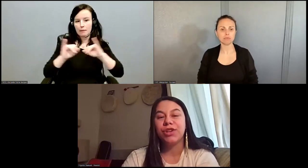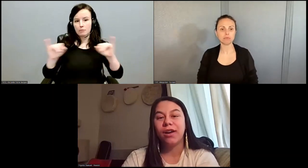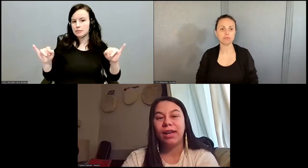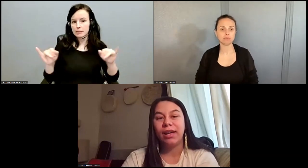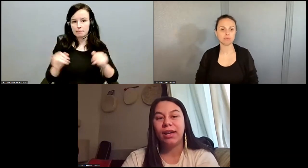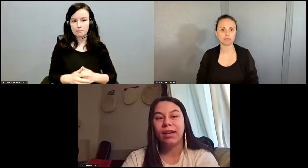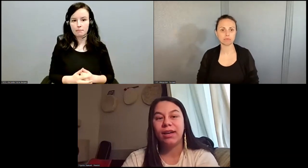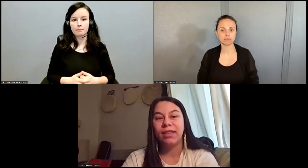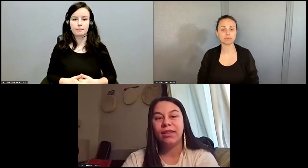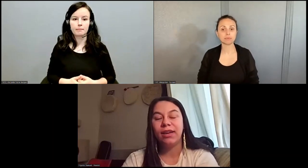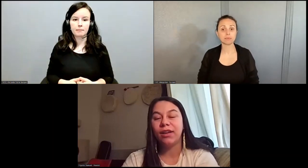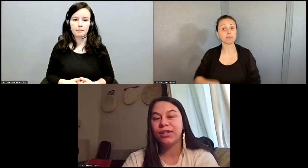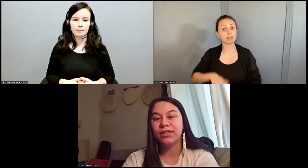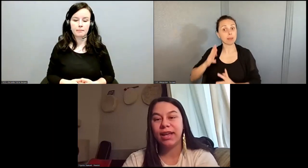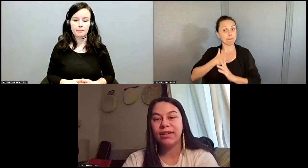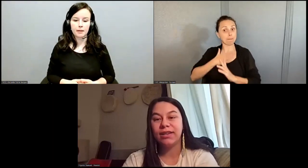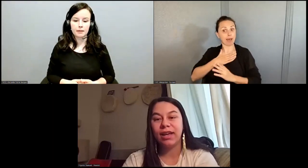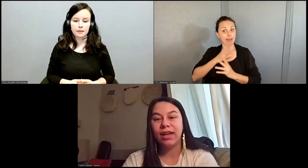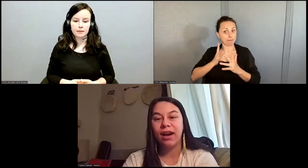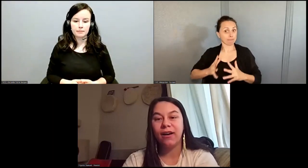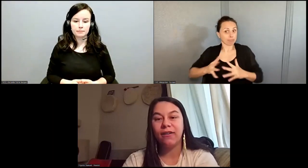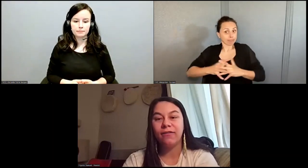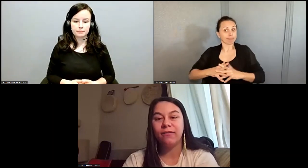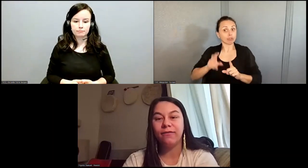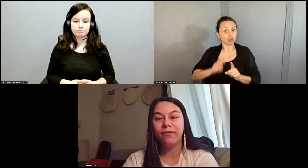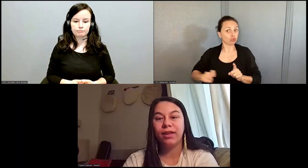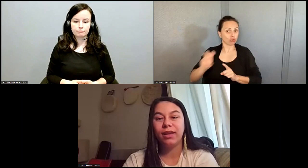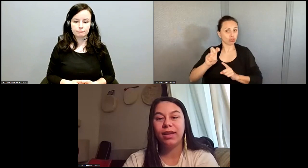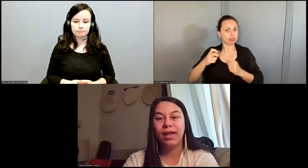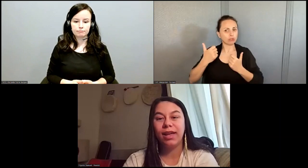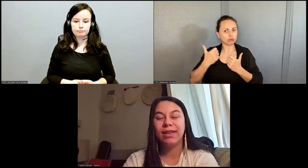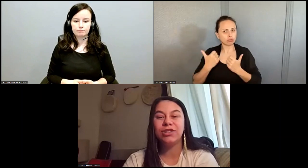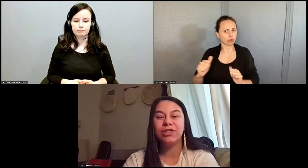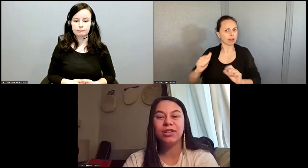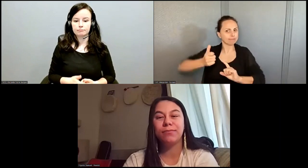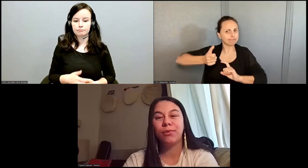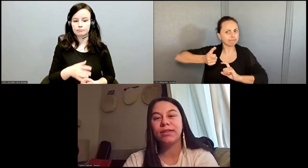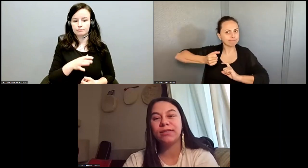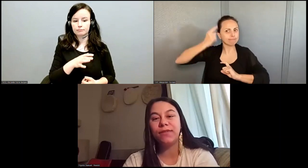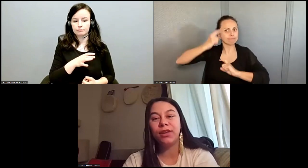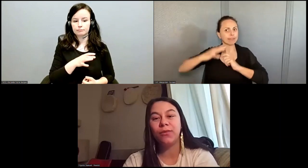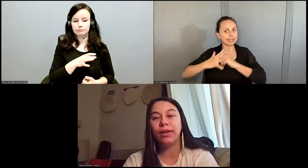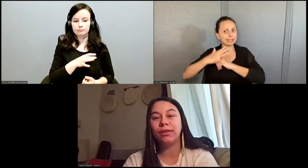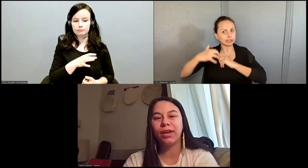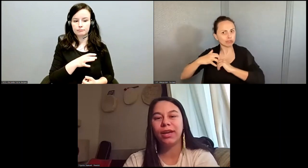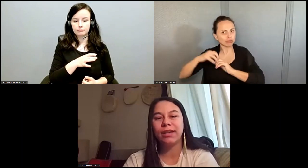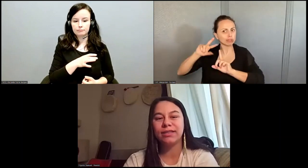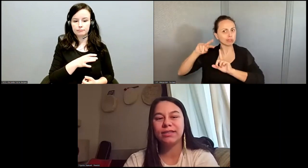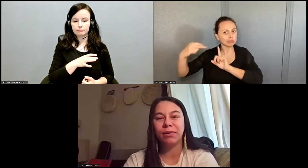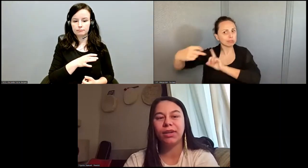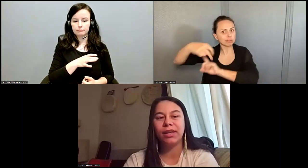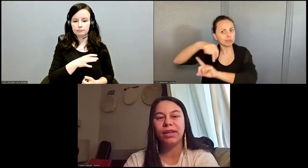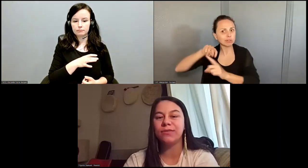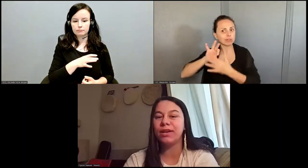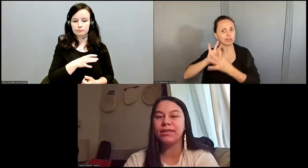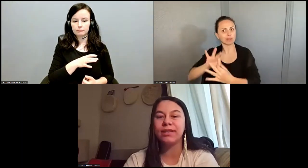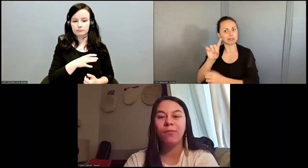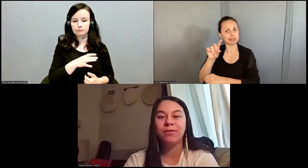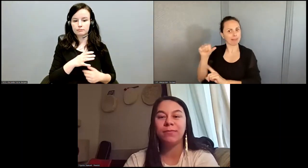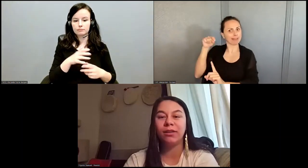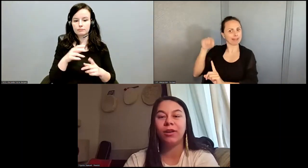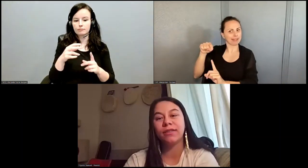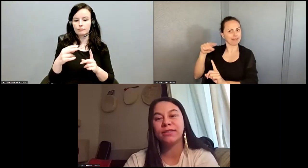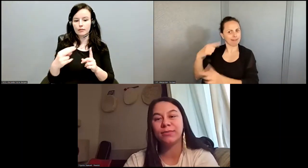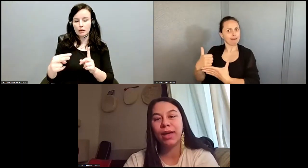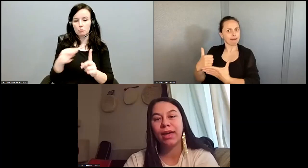Through this journey, the understanding of Indigenous points of view when looking at disability is what has